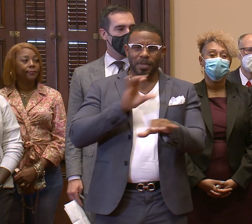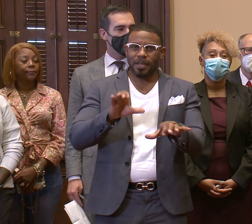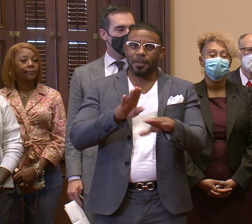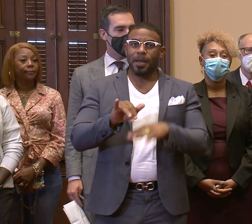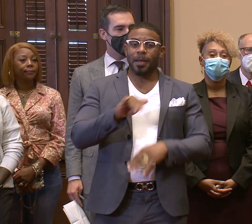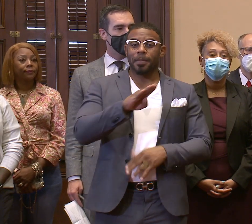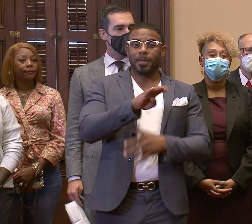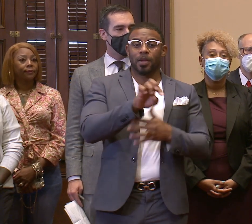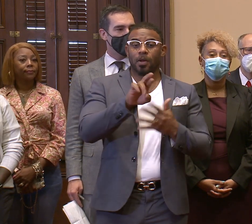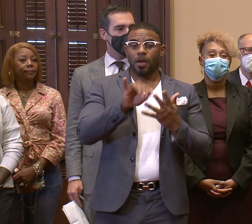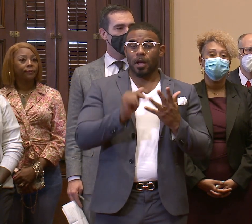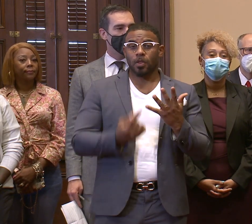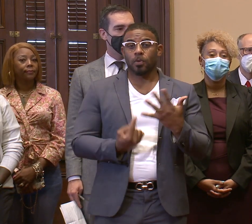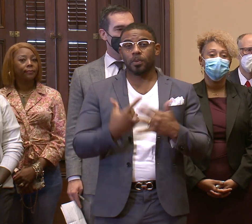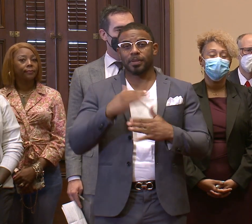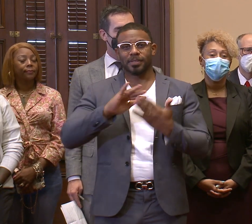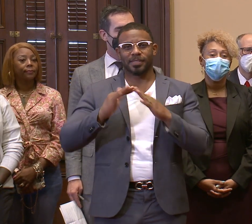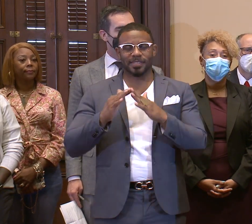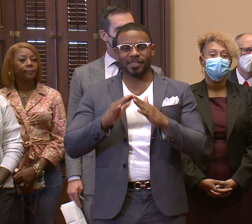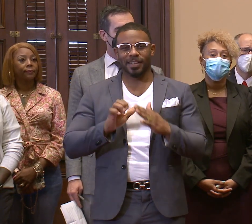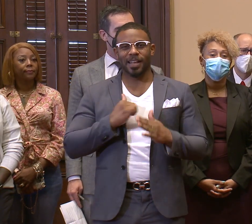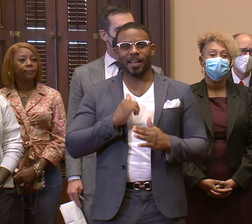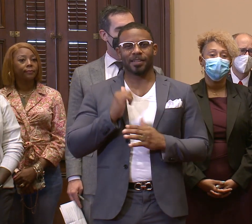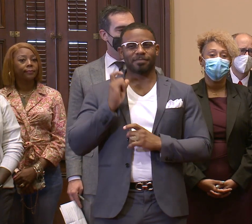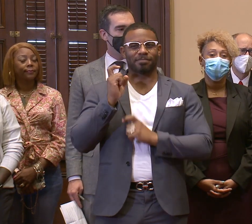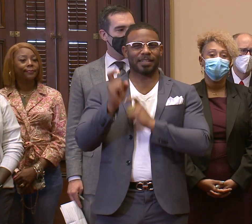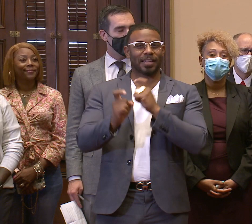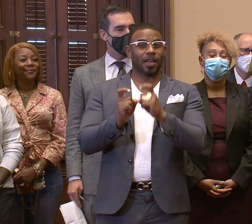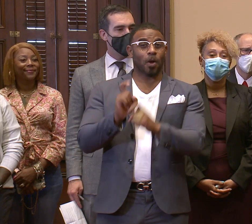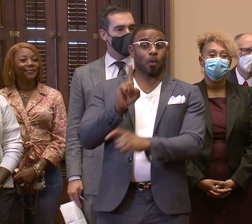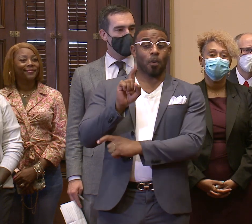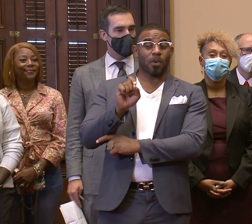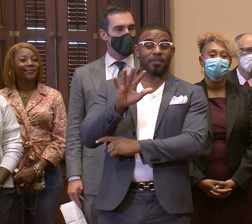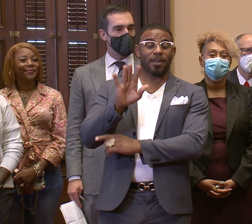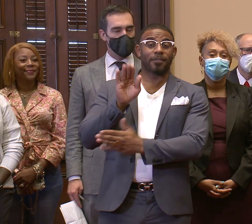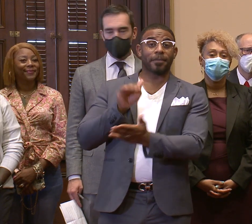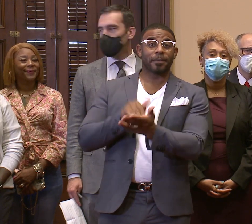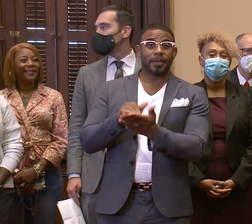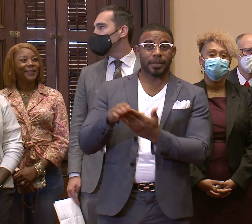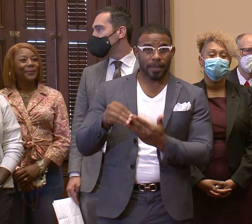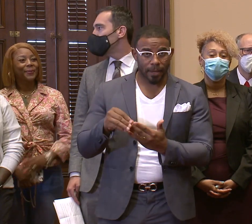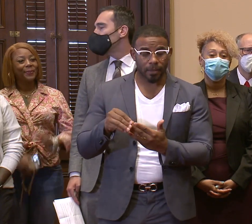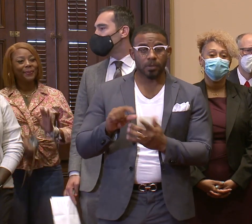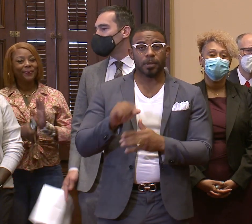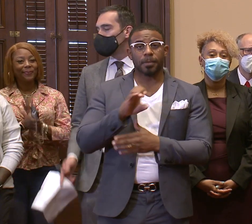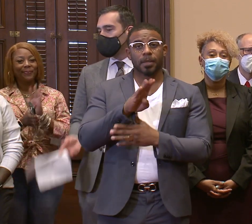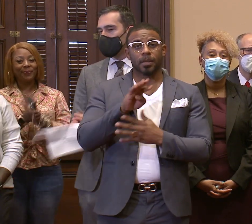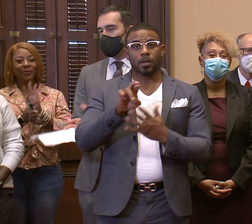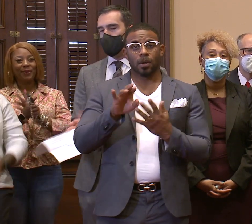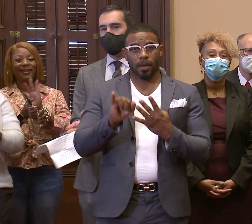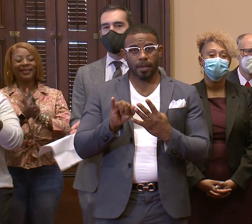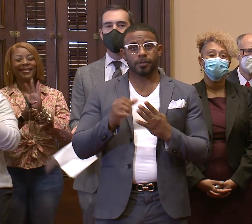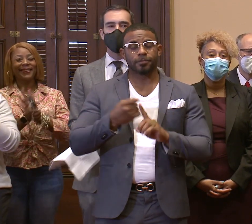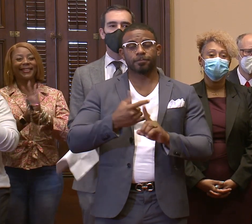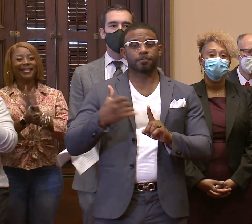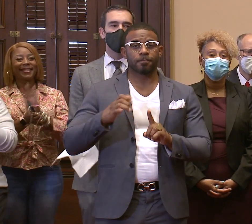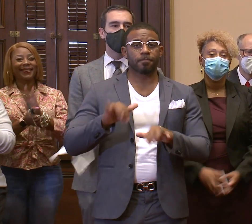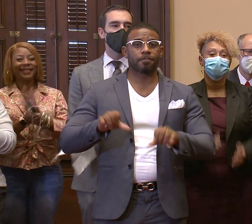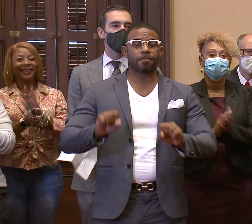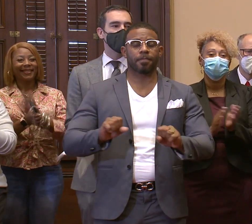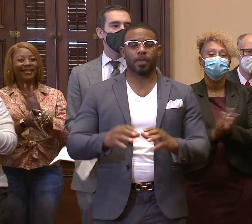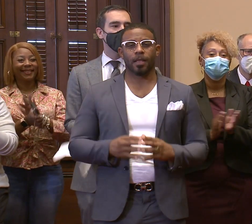by BCRI throughout our city. I am allocating $1.5 million to BCRI to expand their